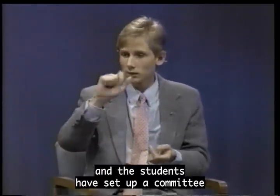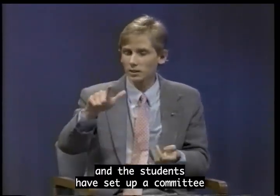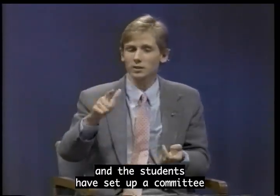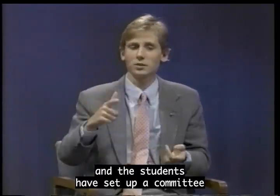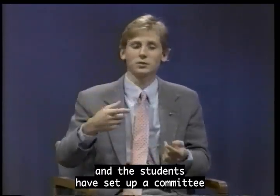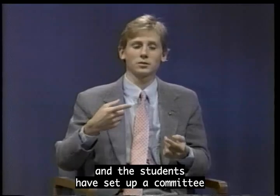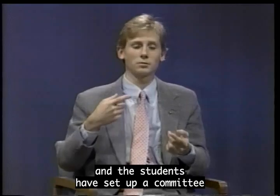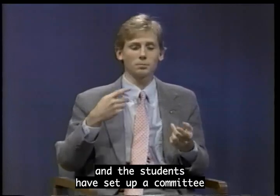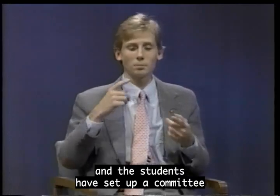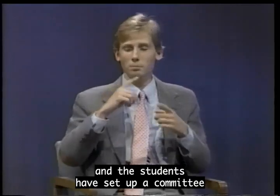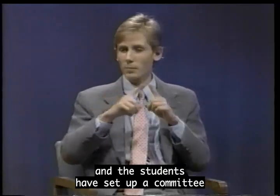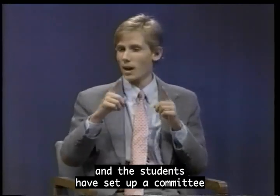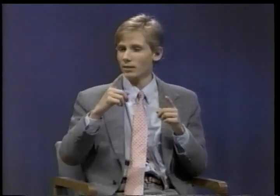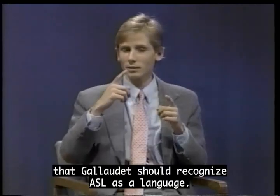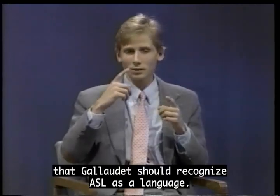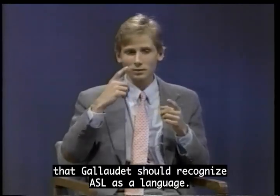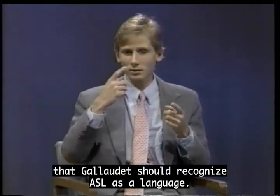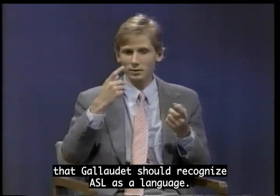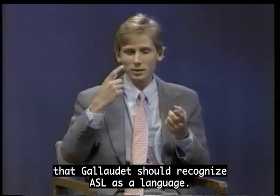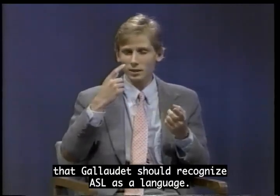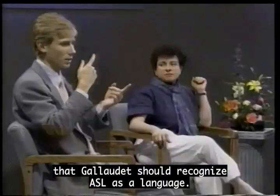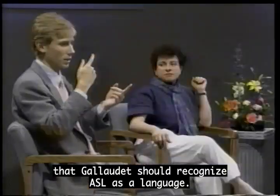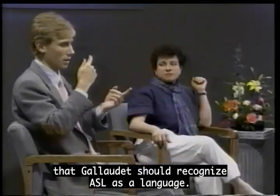that Gallaudet should recognize ASL as a language.